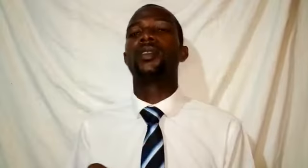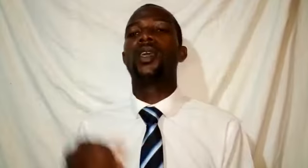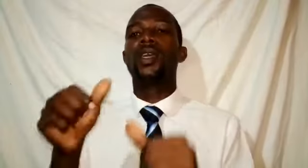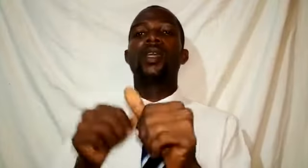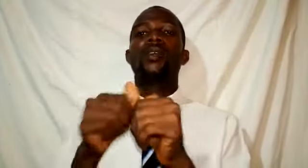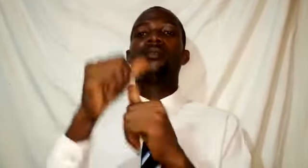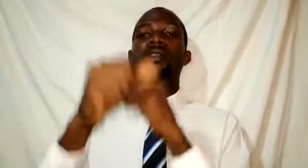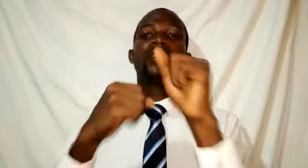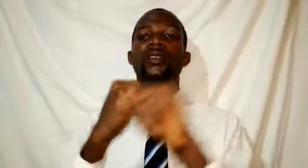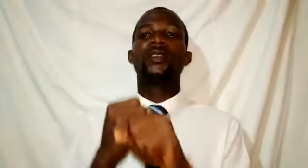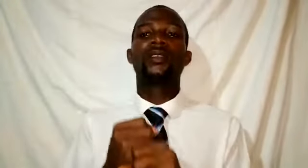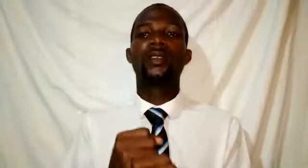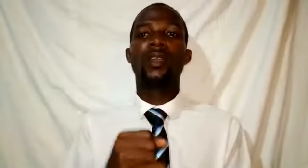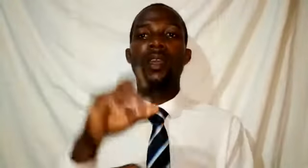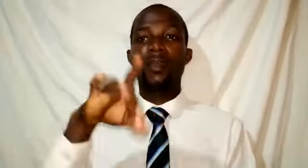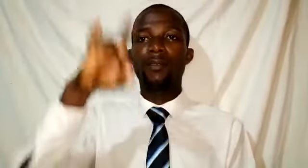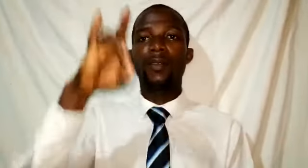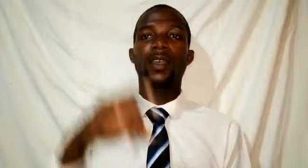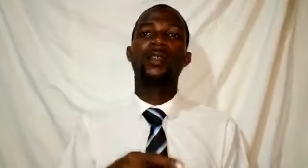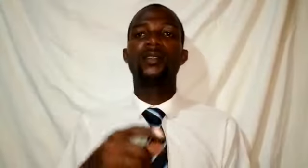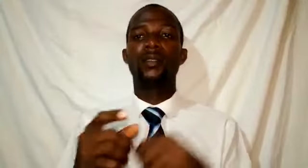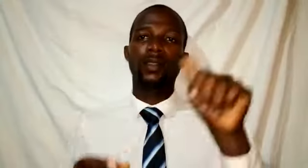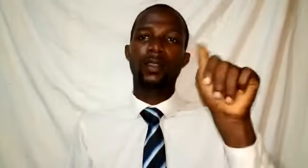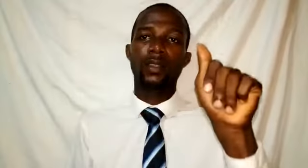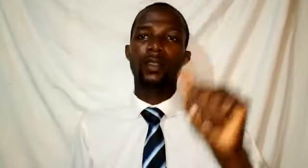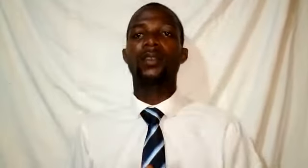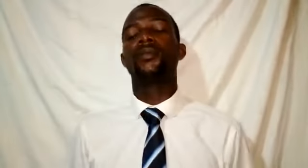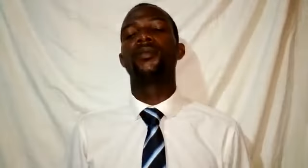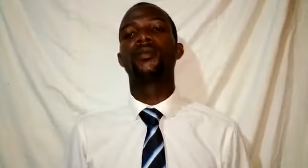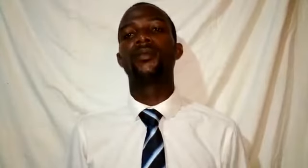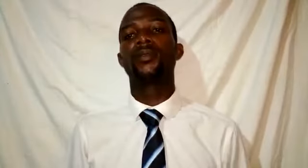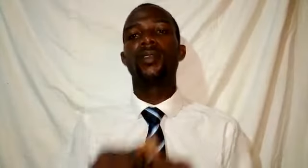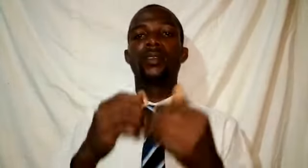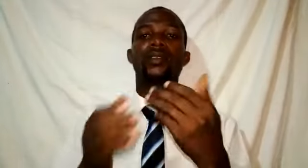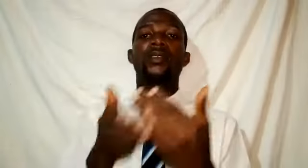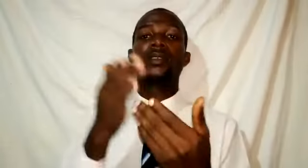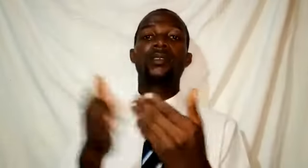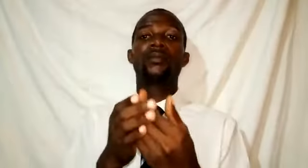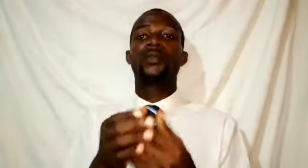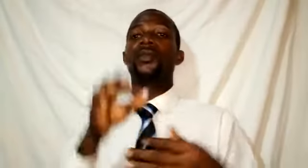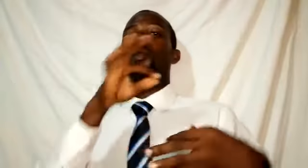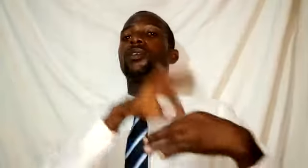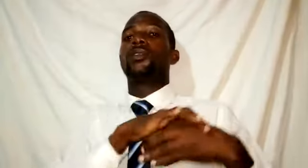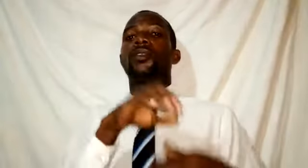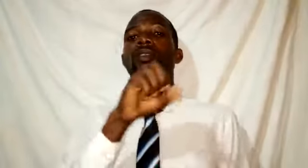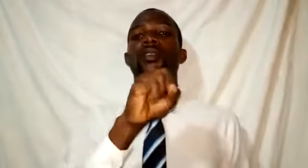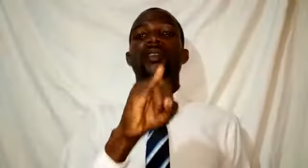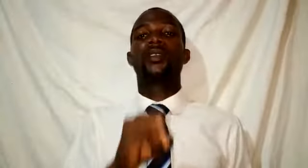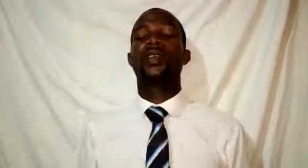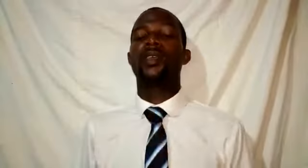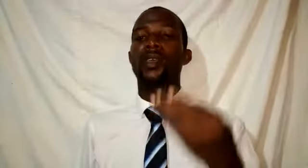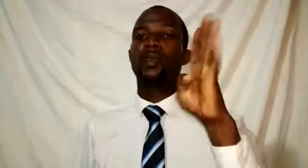annum, find A, the simple interest, B, the